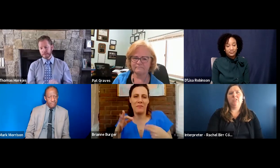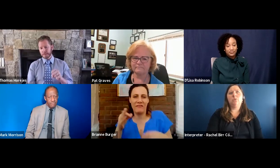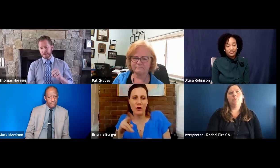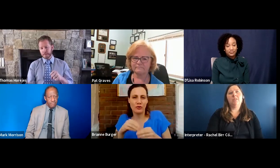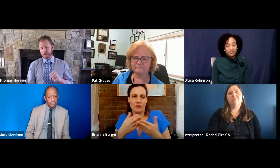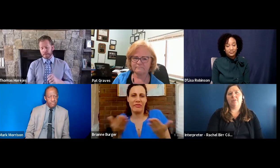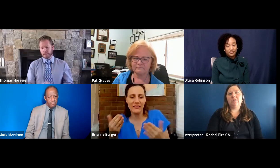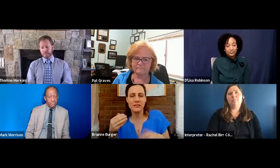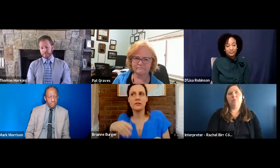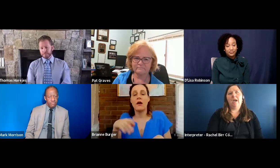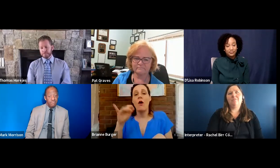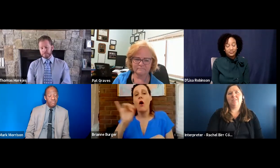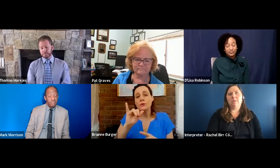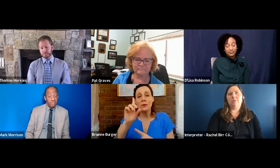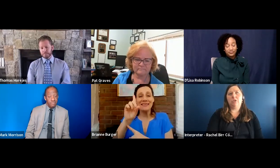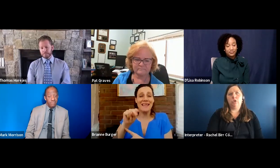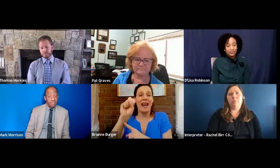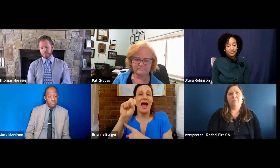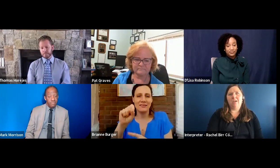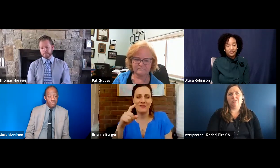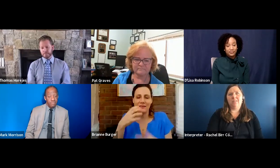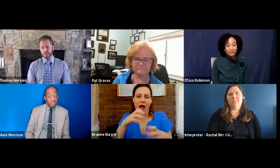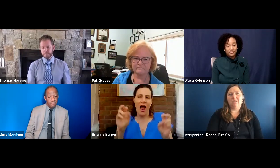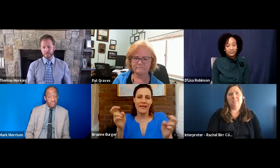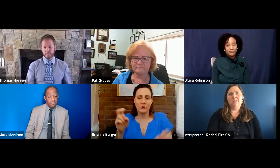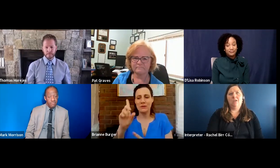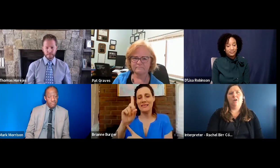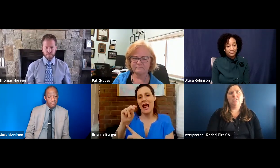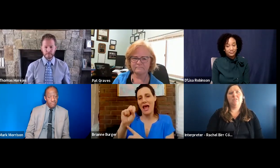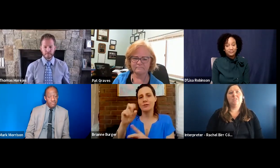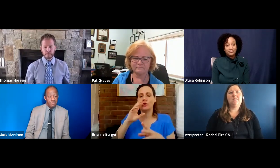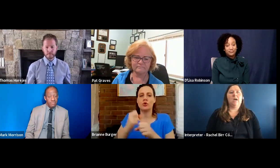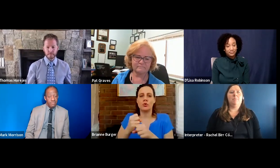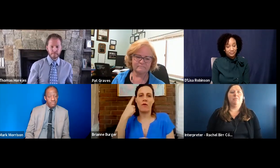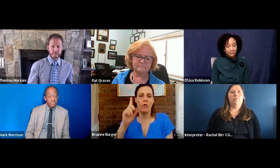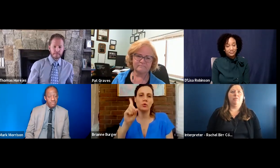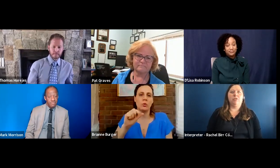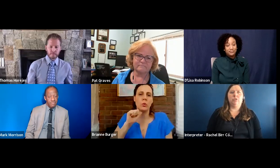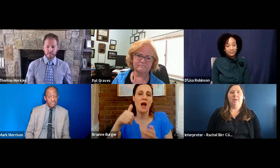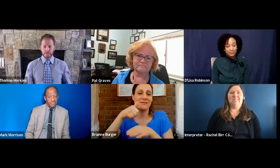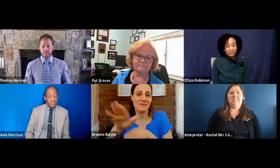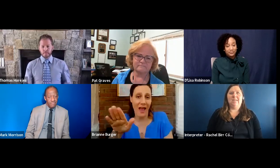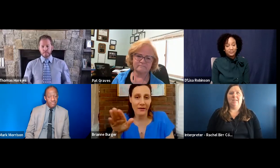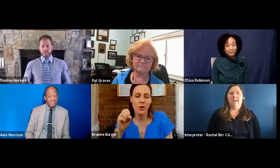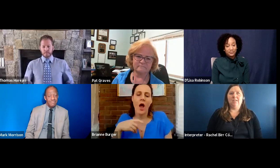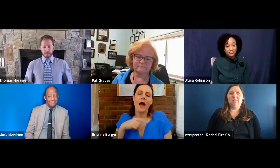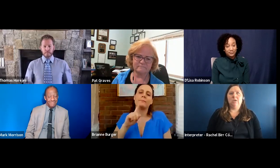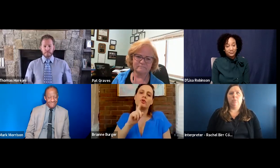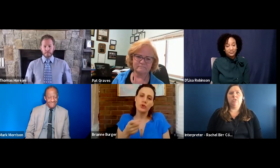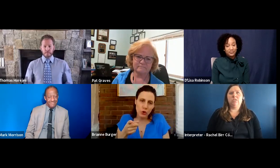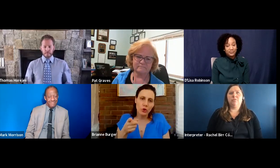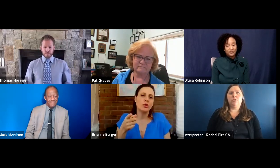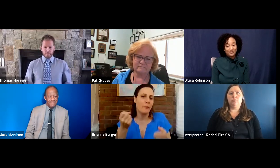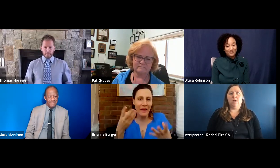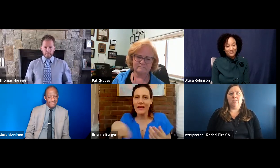not. So it really varies, but you have to think about the human factor in things. Also, there's this topic of what we refer to as DNS,